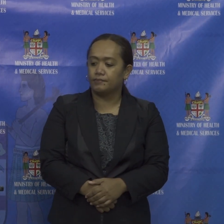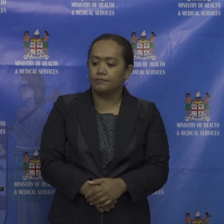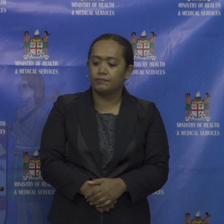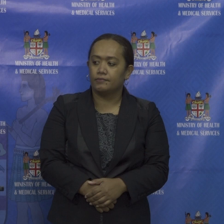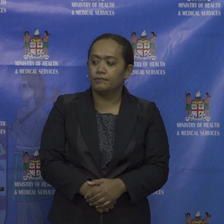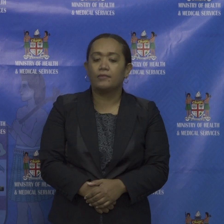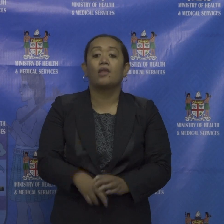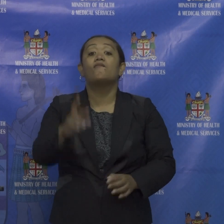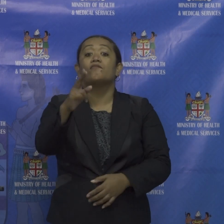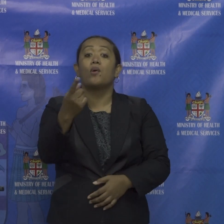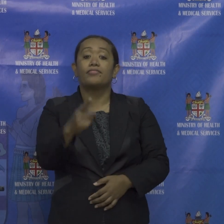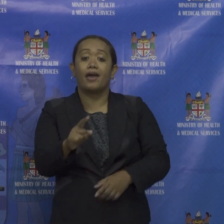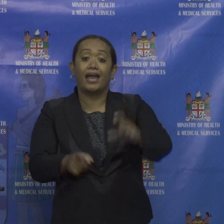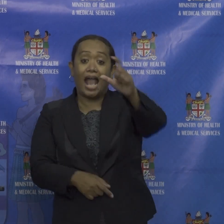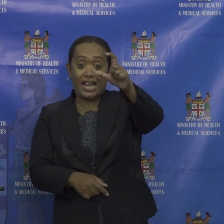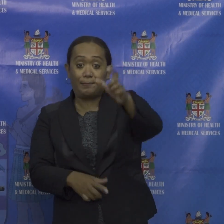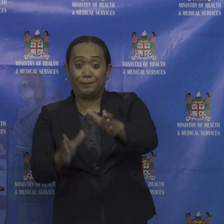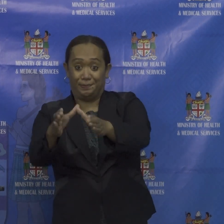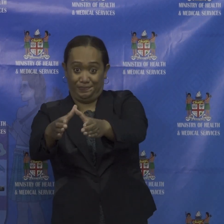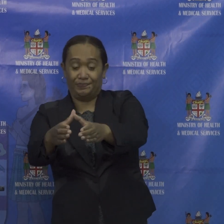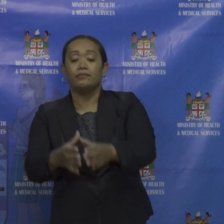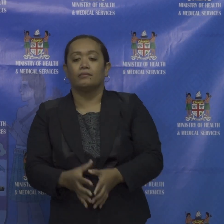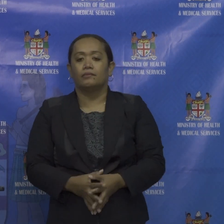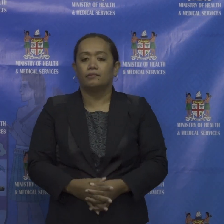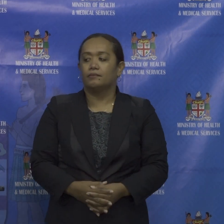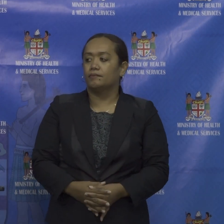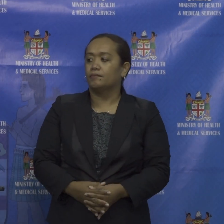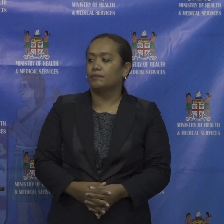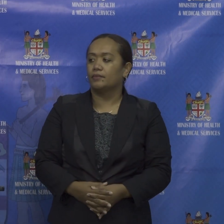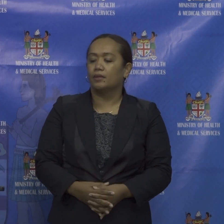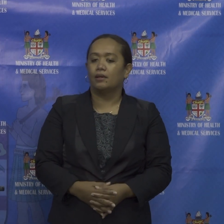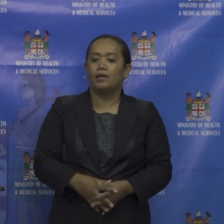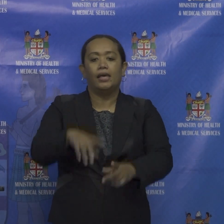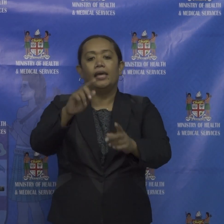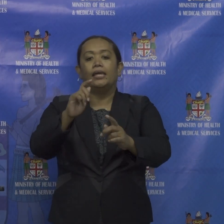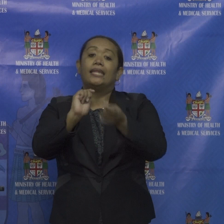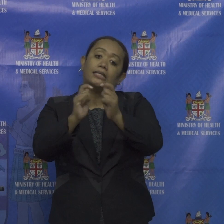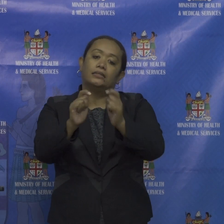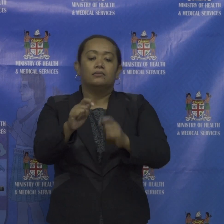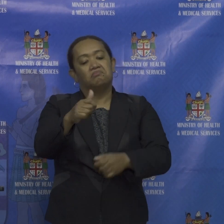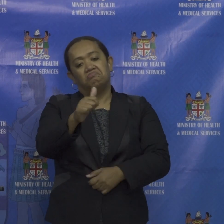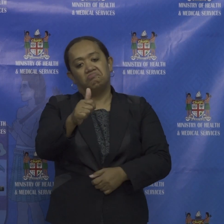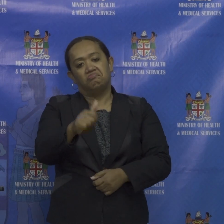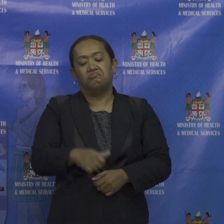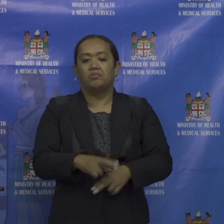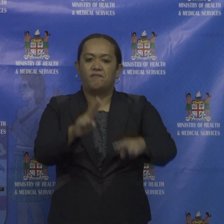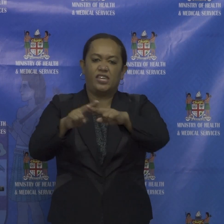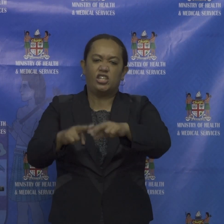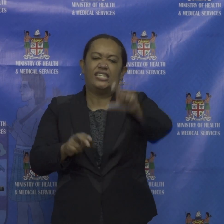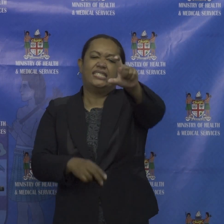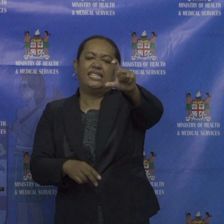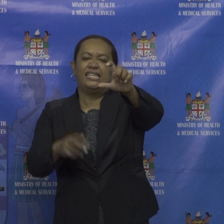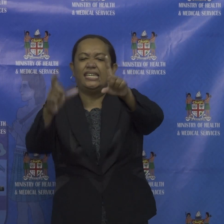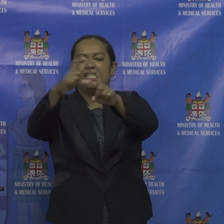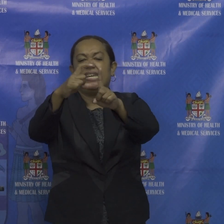Yes, so for the Wainitaroa settlement, the exit tests have been done at Fiji CDC. What's just left now is